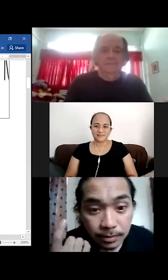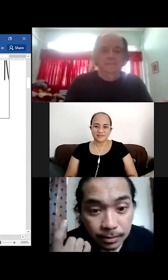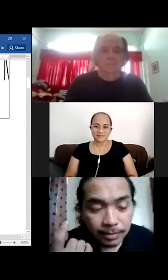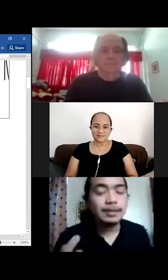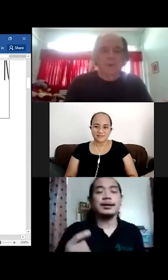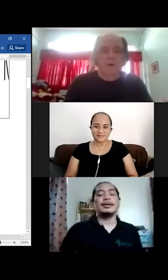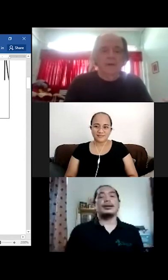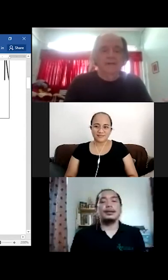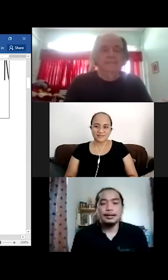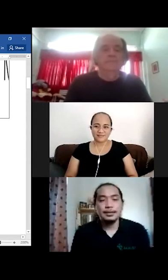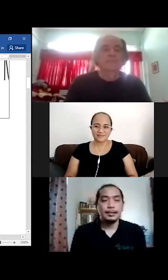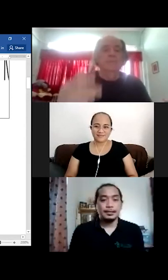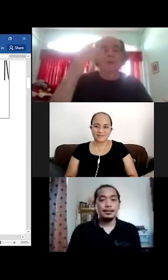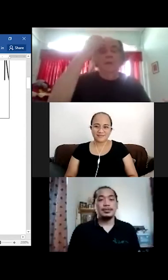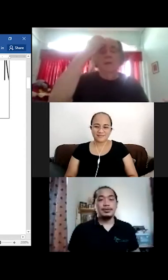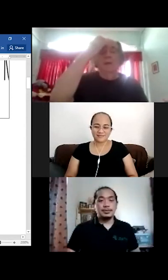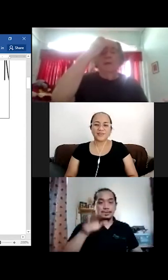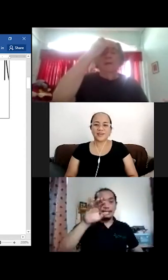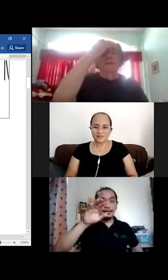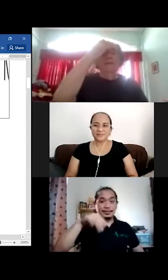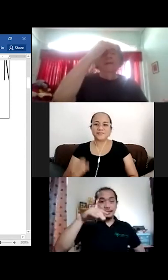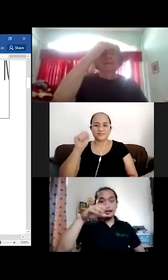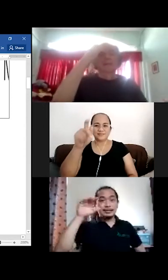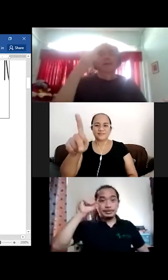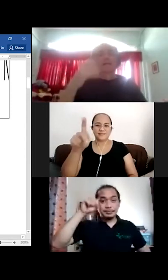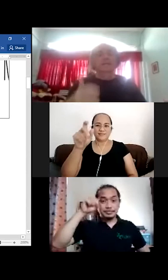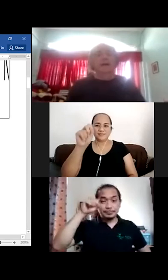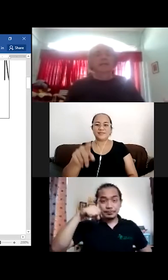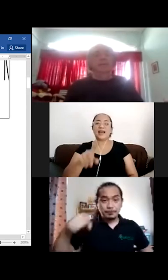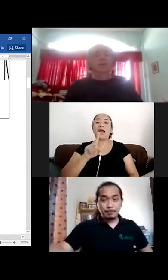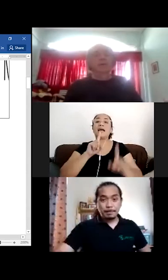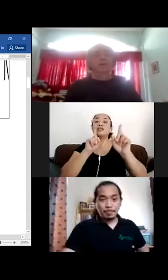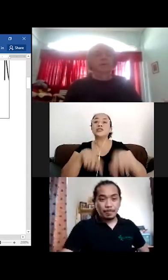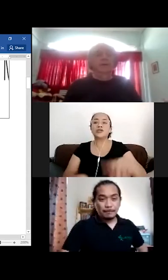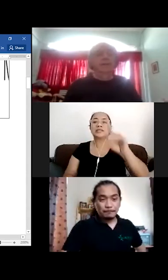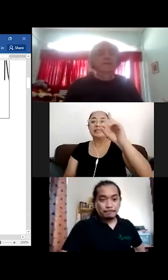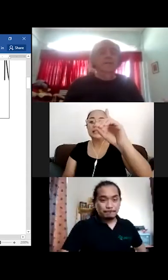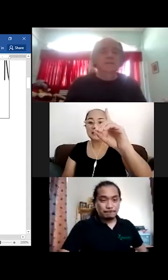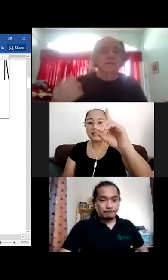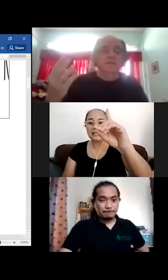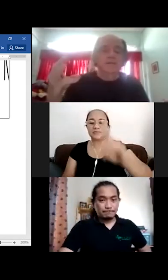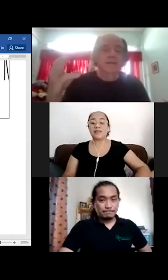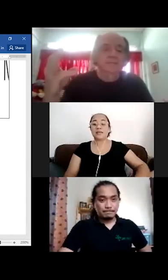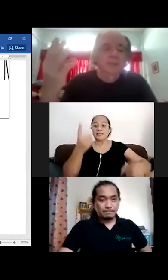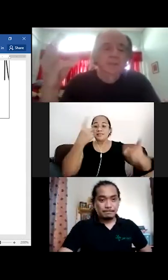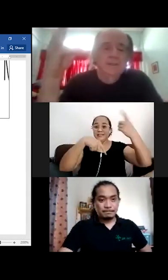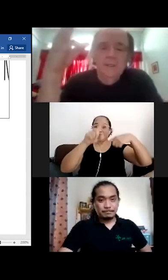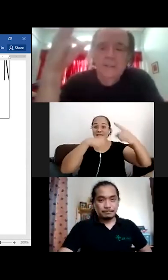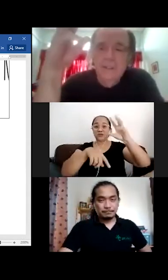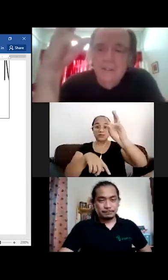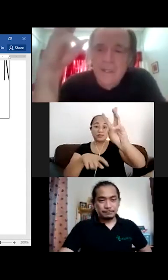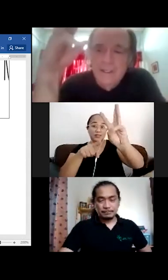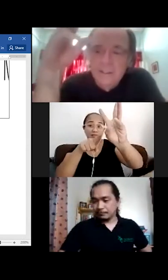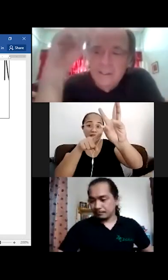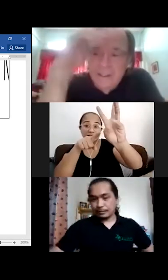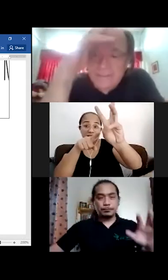embedded. But did Okay. you? D, sign number 2 in the sentence, 16, 16